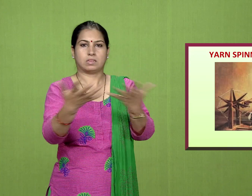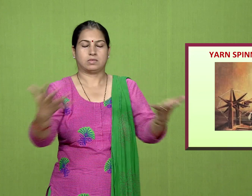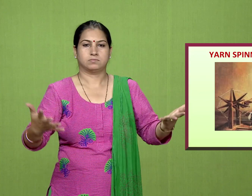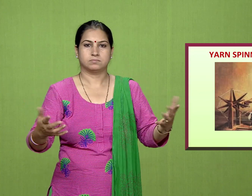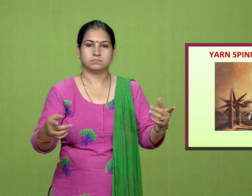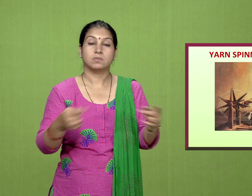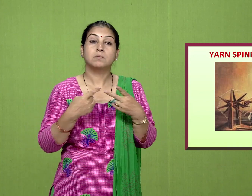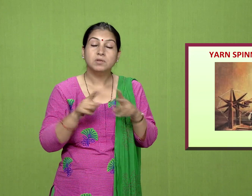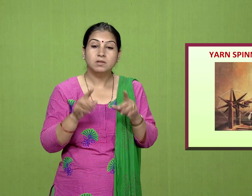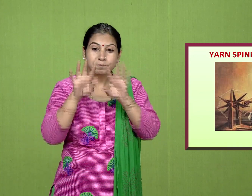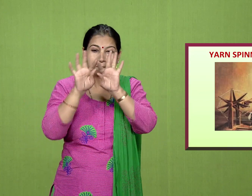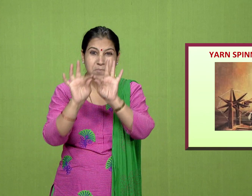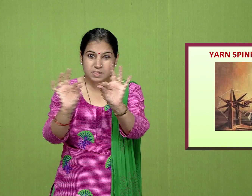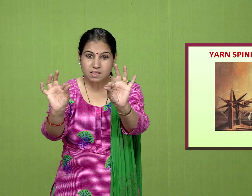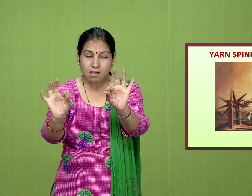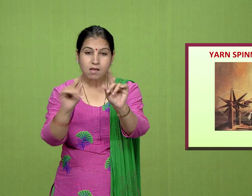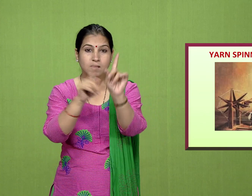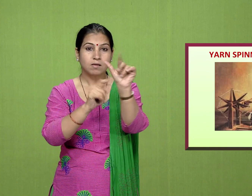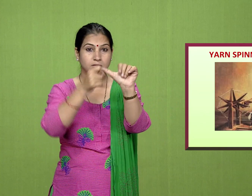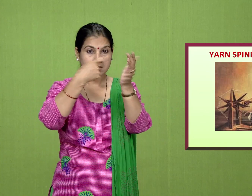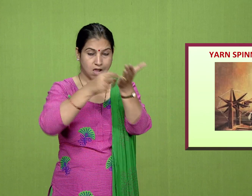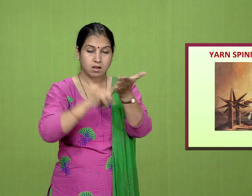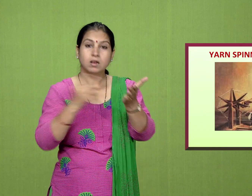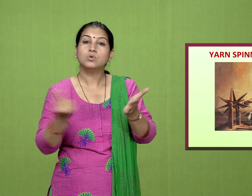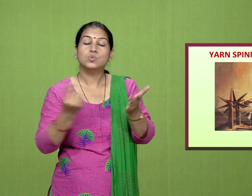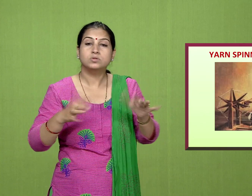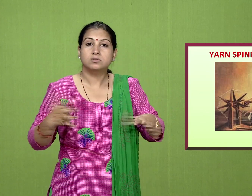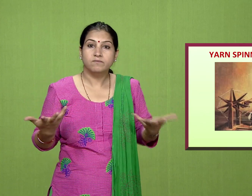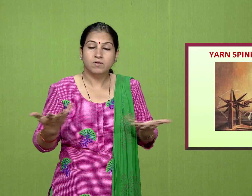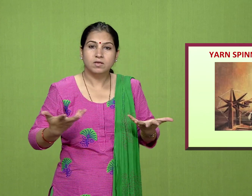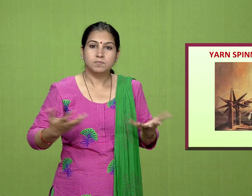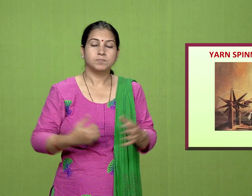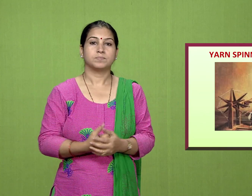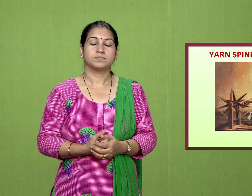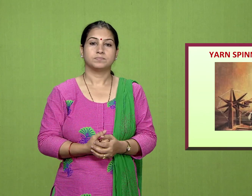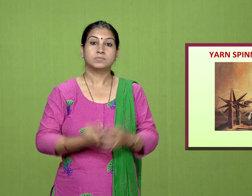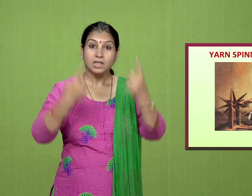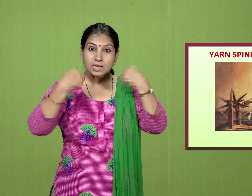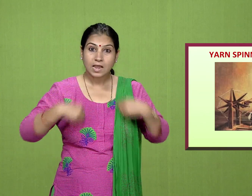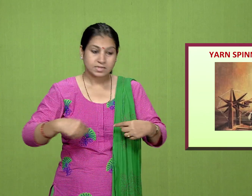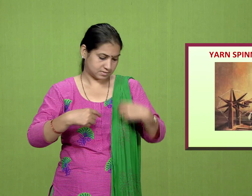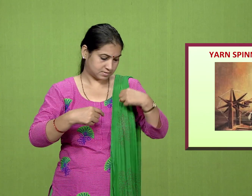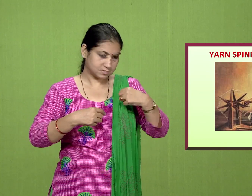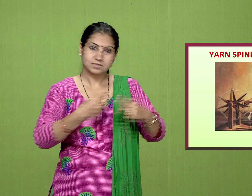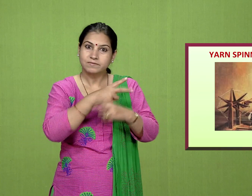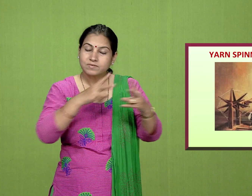whereas fine quality yarns are used for making dress materials.